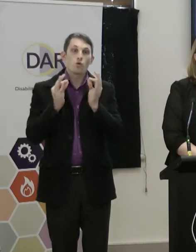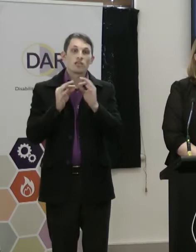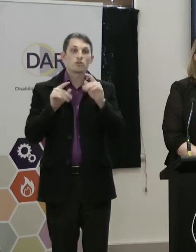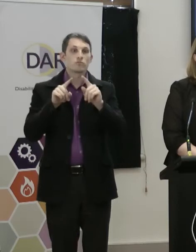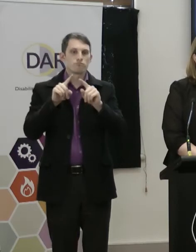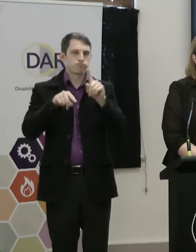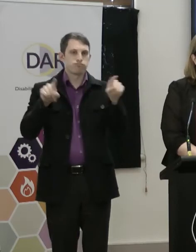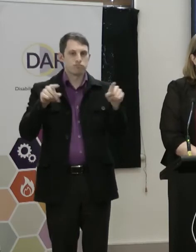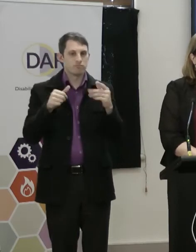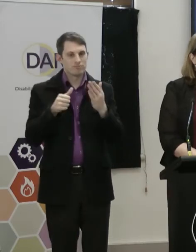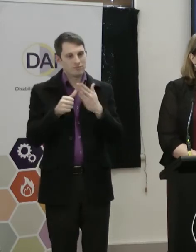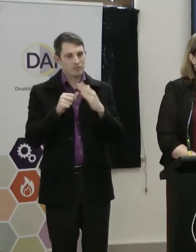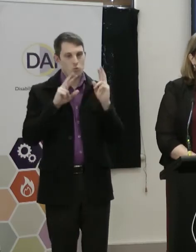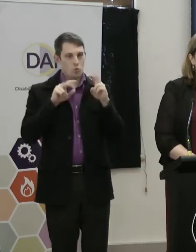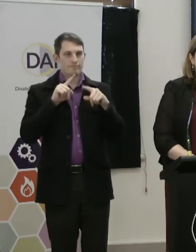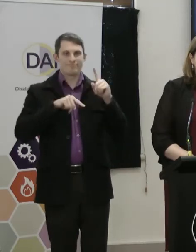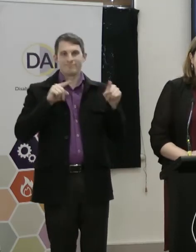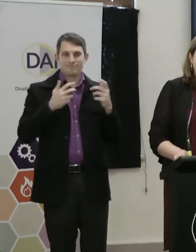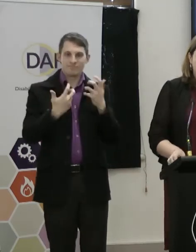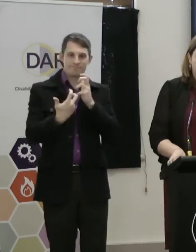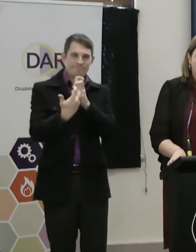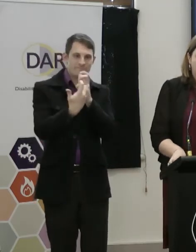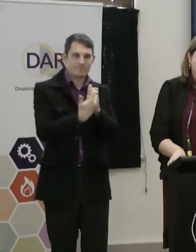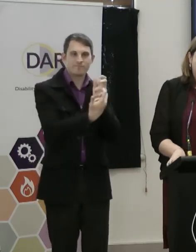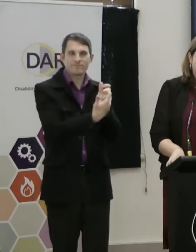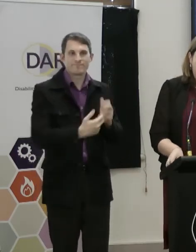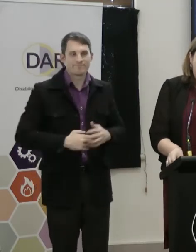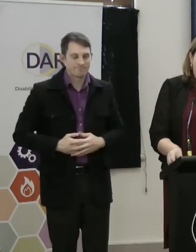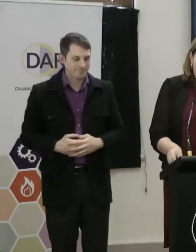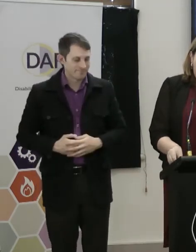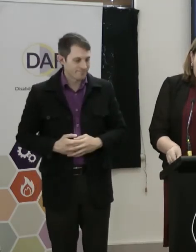upon the type of business that you run and the type of supports that you provide.